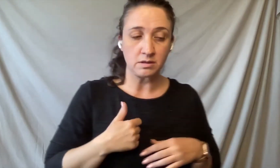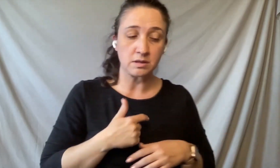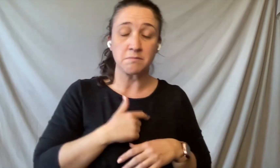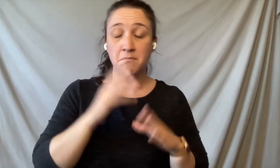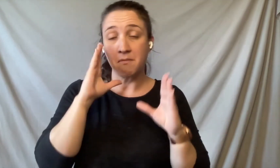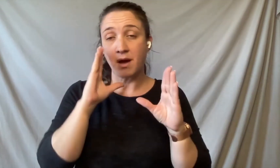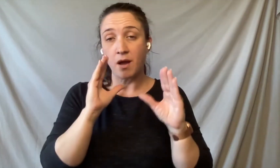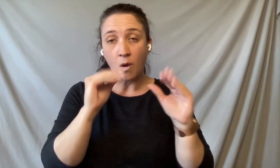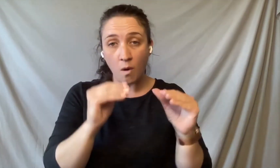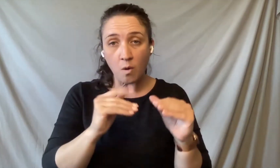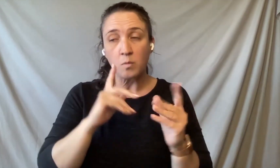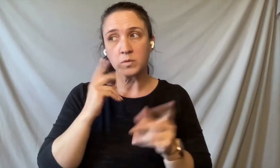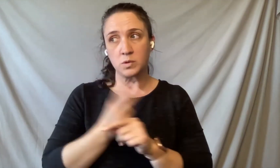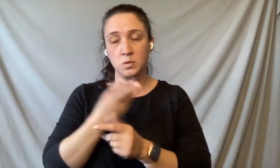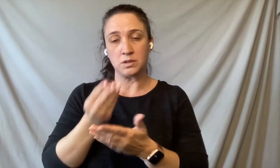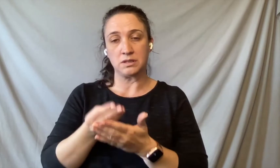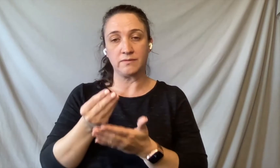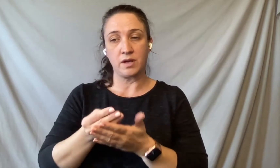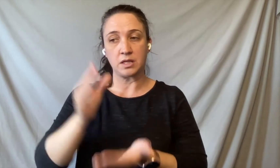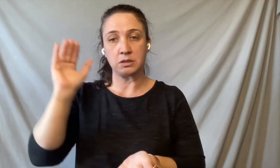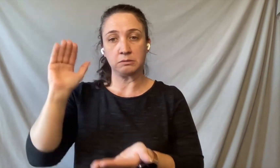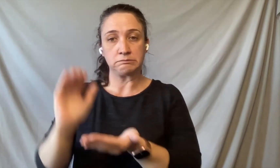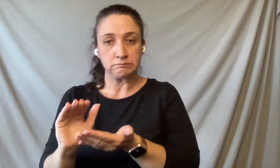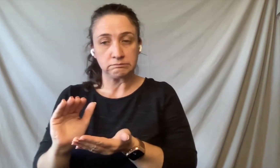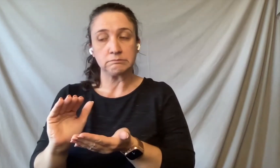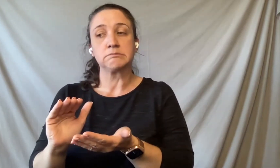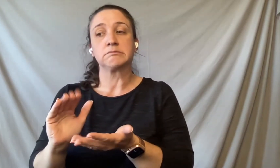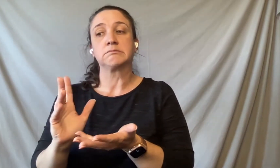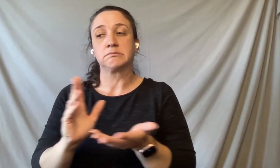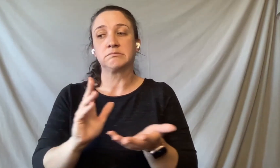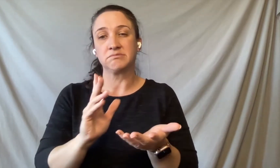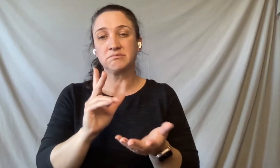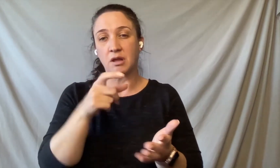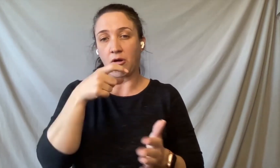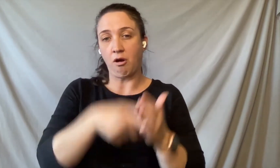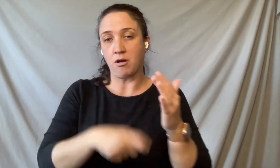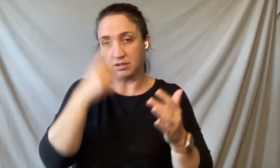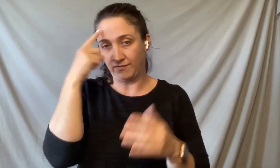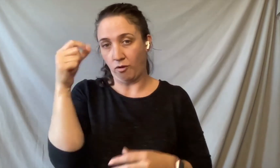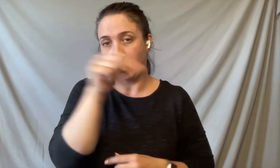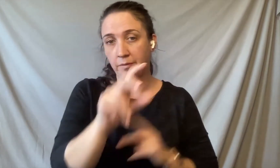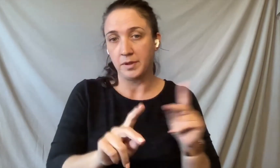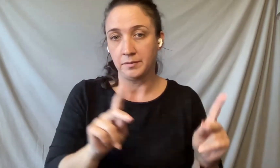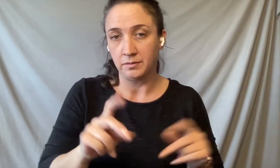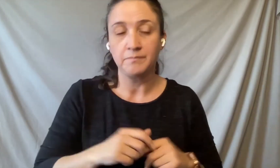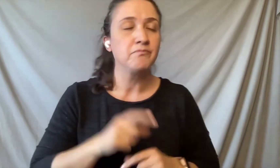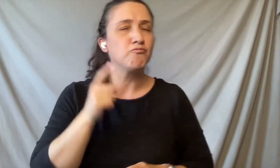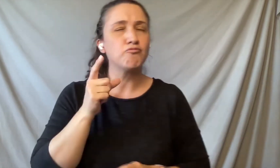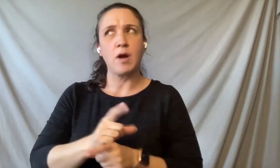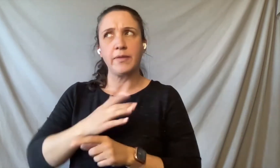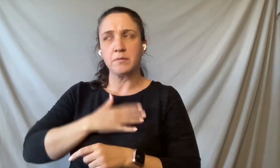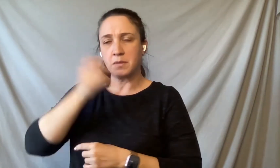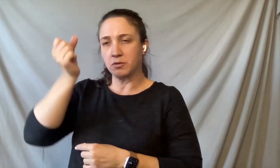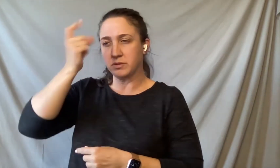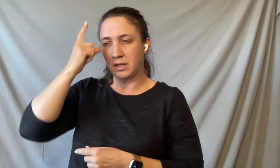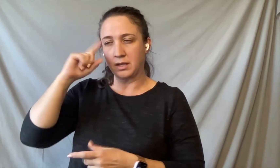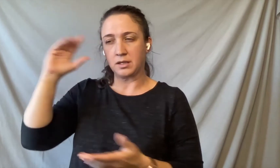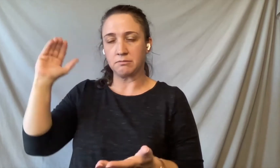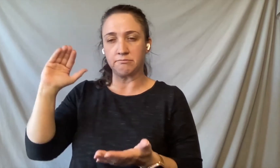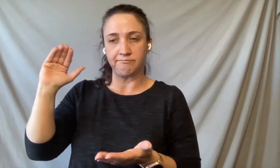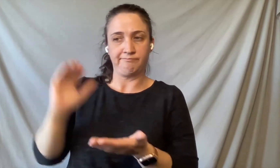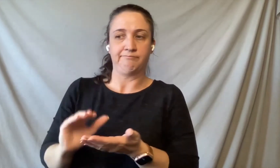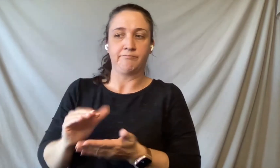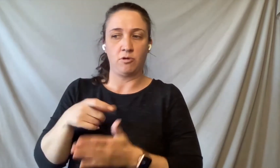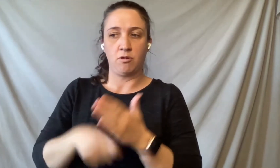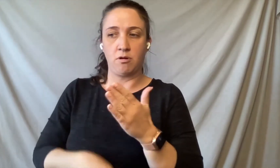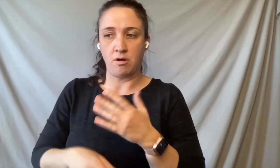the affordability. Yeah, that was my understanding as well, as far as increasing affordability. And they're also, I think, on some of these